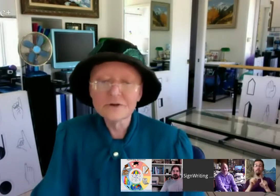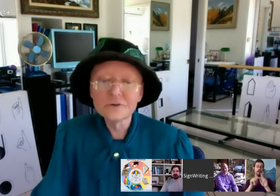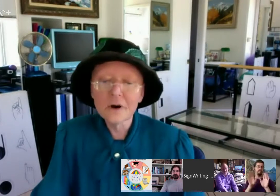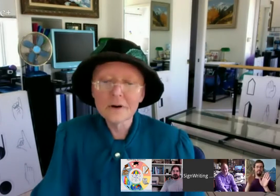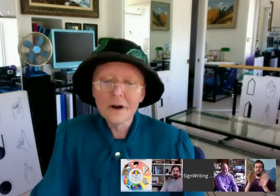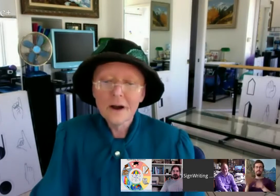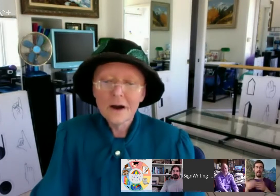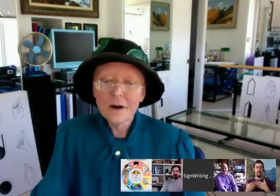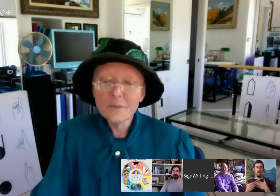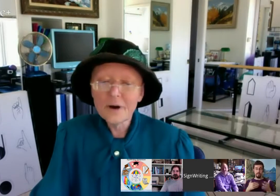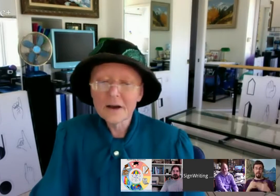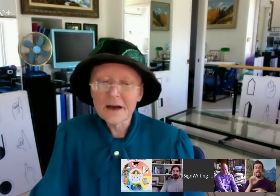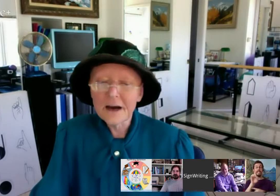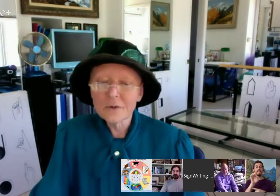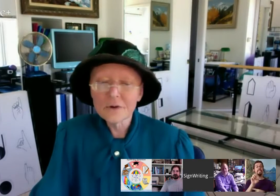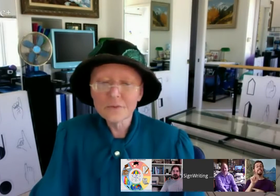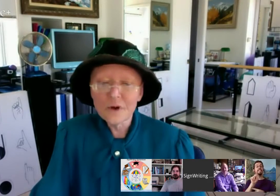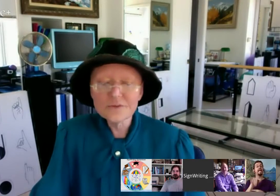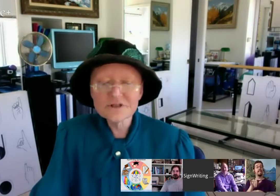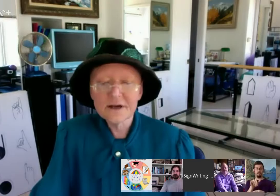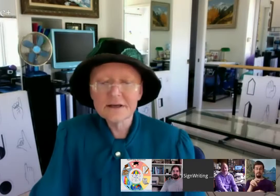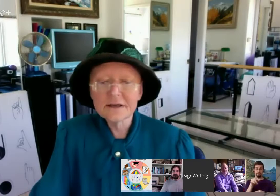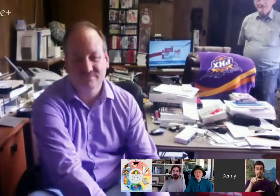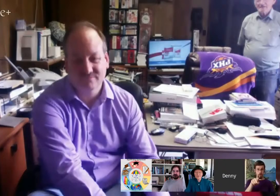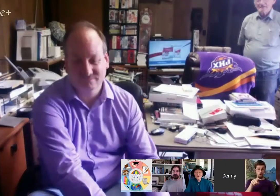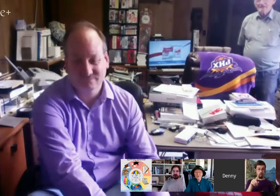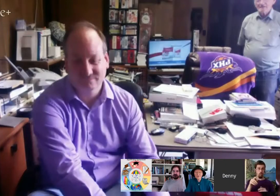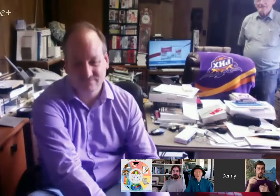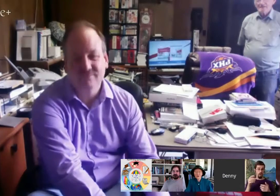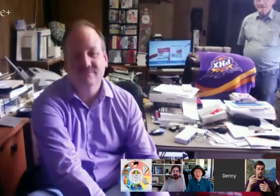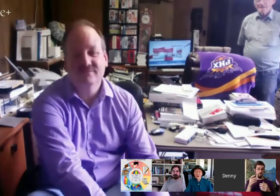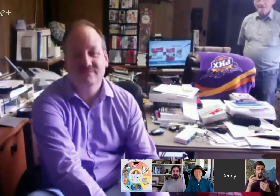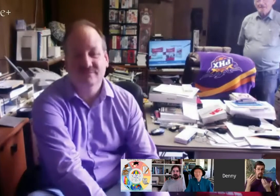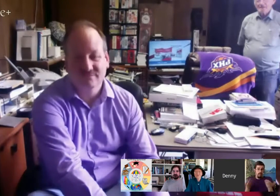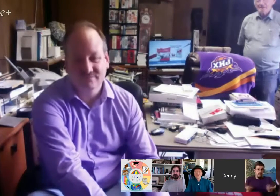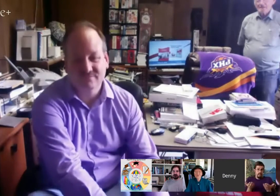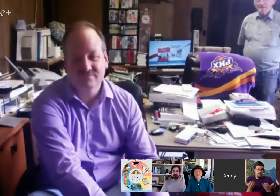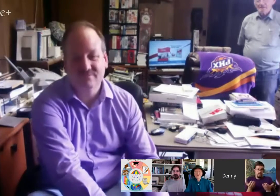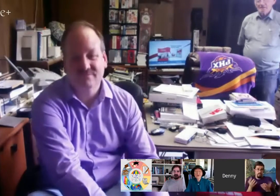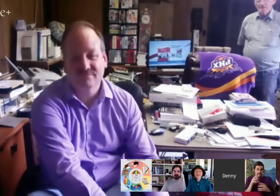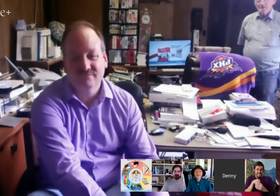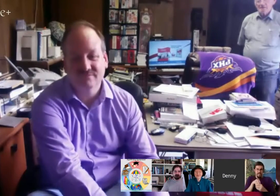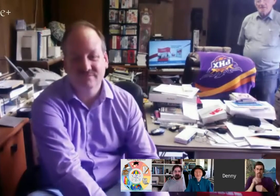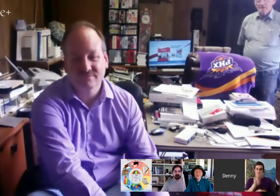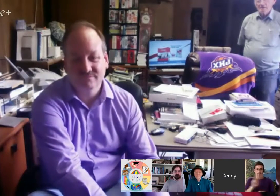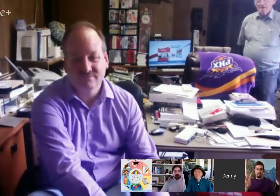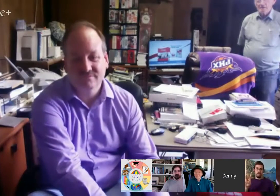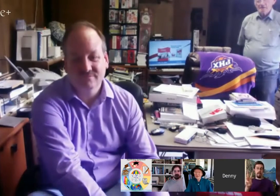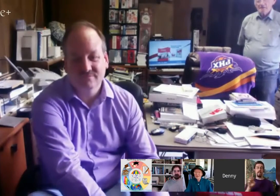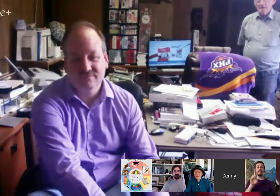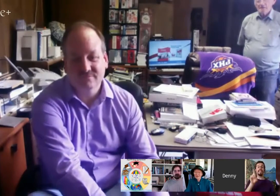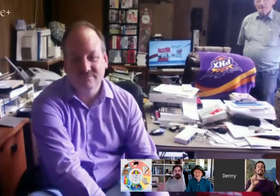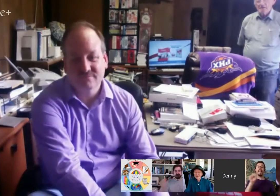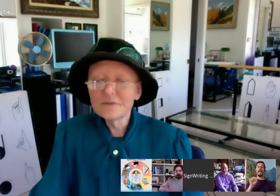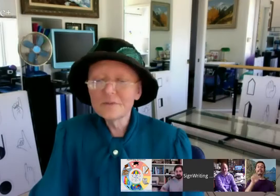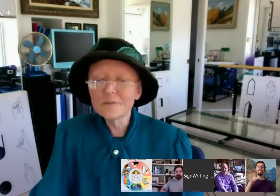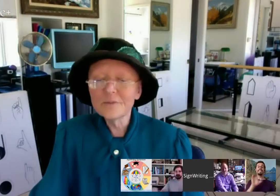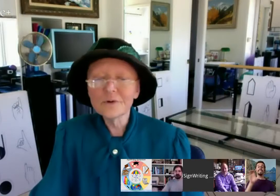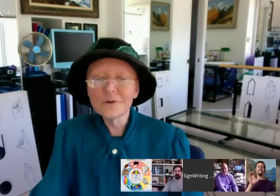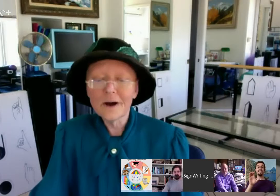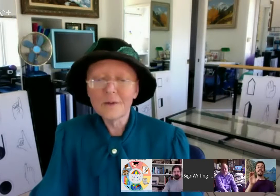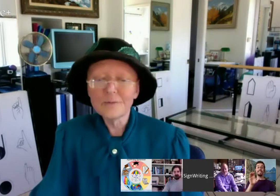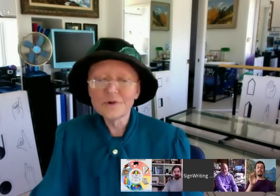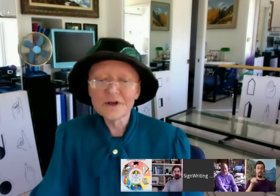to know that you are up on our website. If you go to the DAC, do